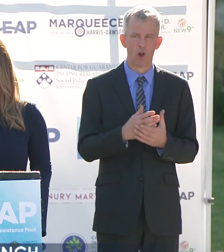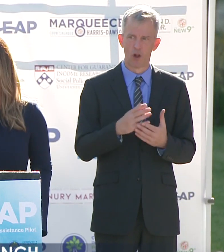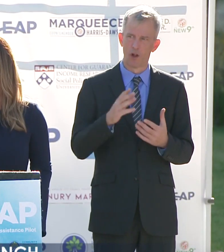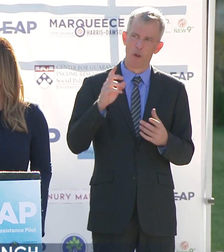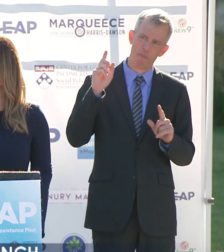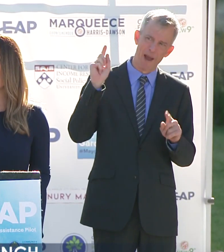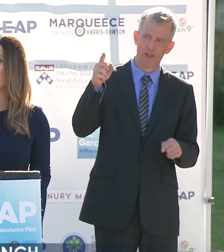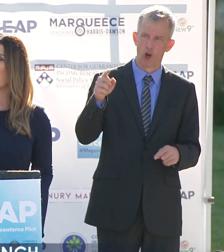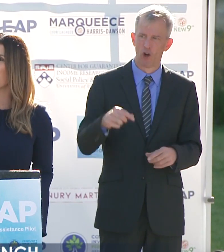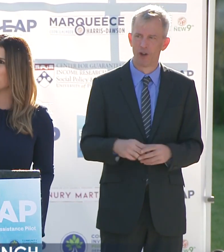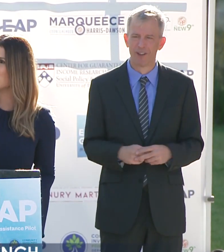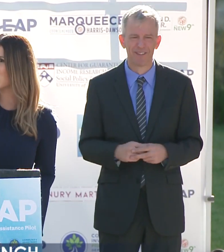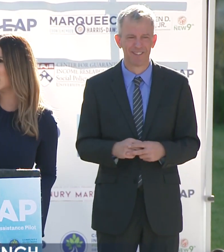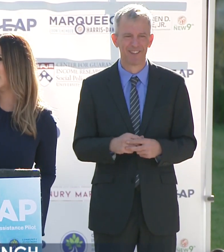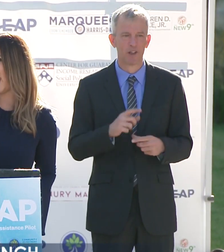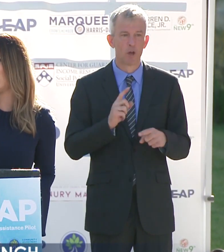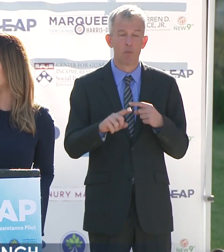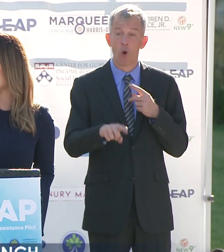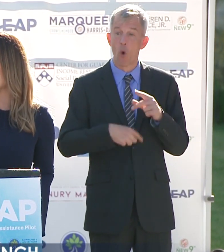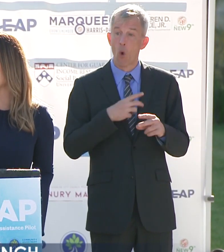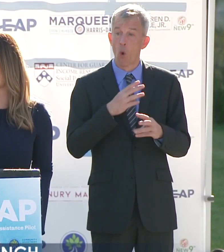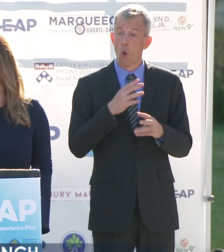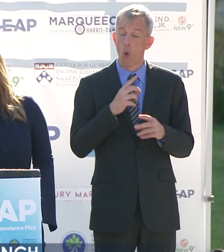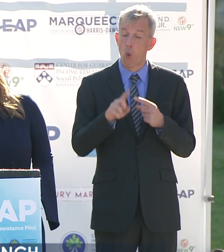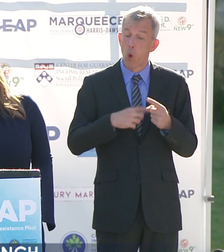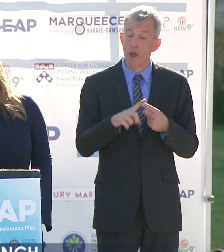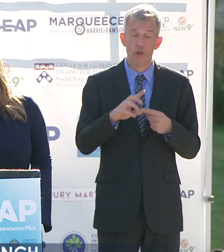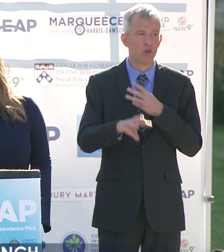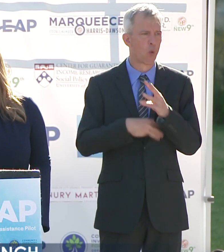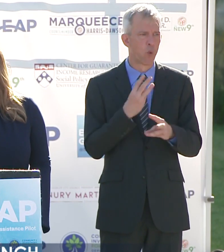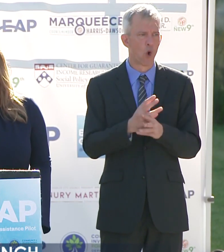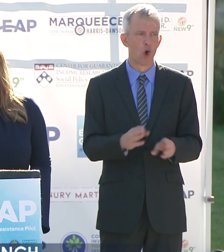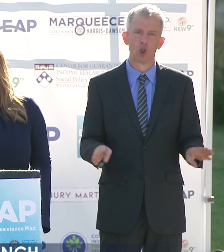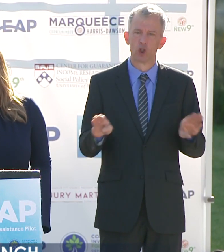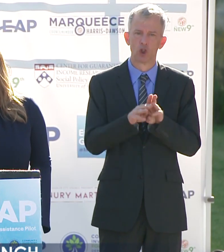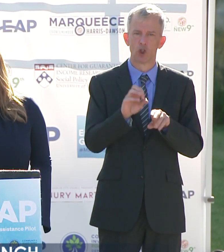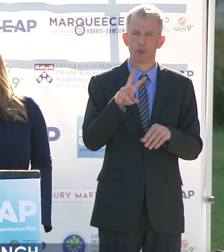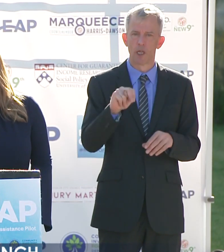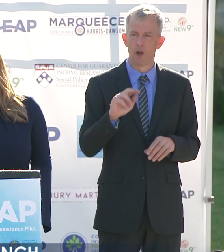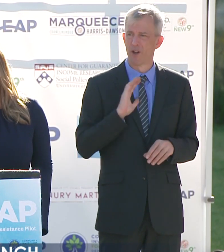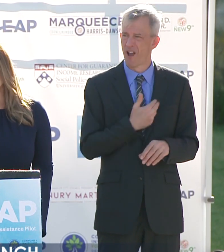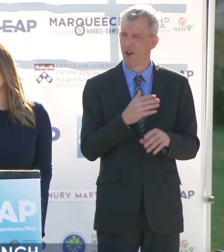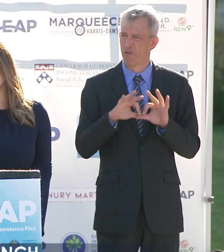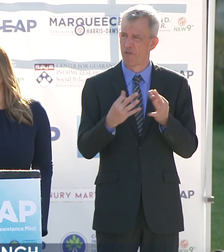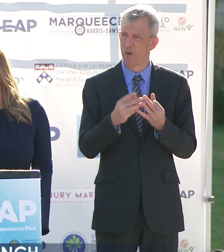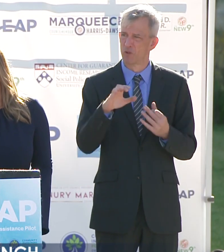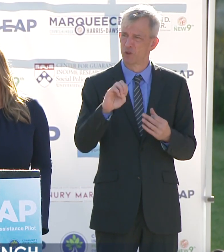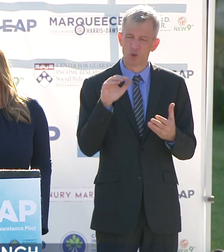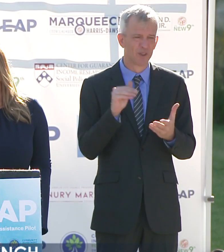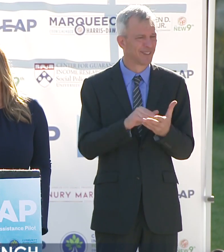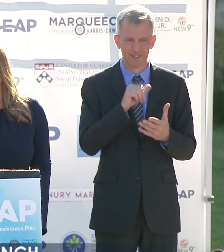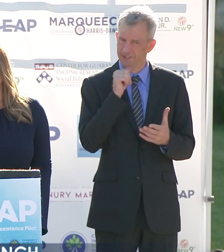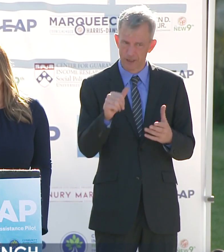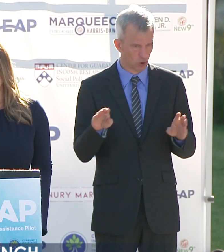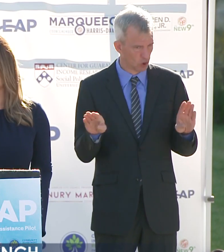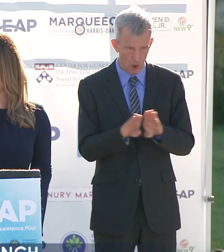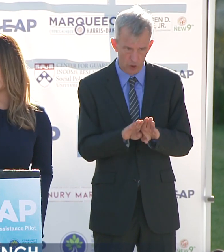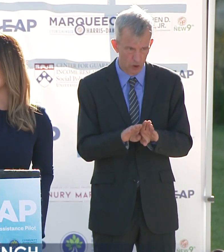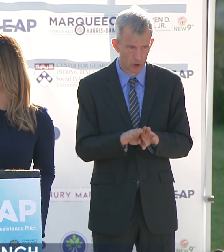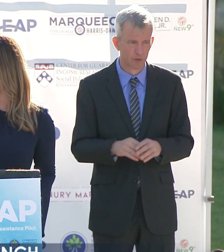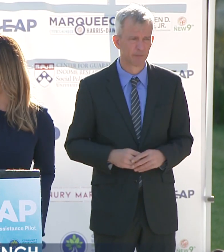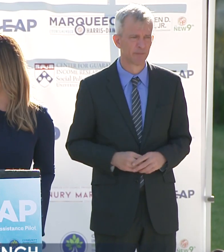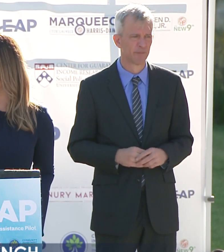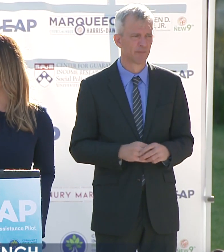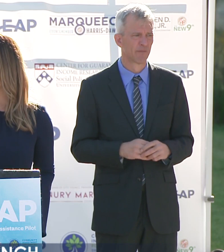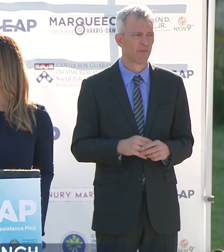here. But when the world shut down, our Family Source centers did not. Our Family Source centers serve, in